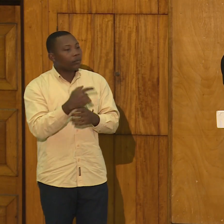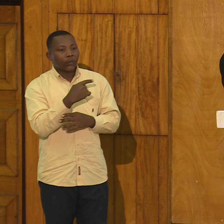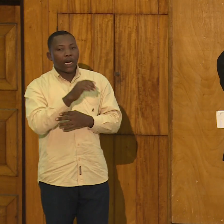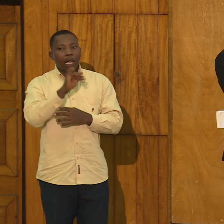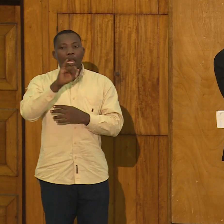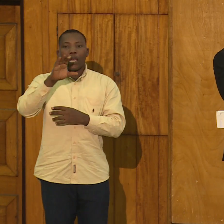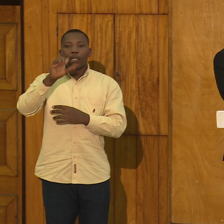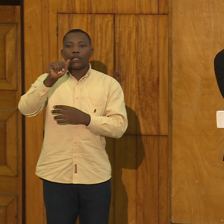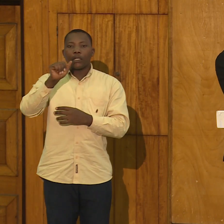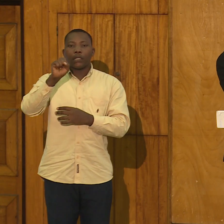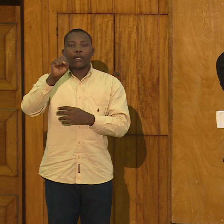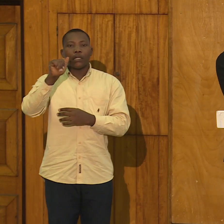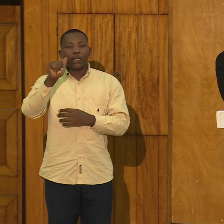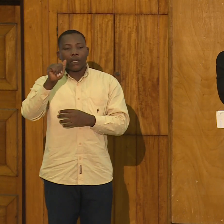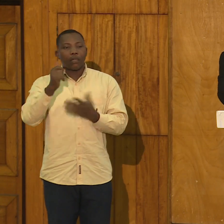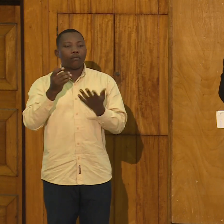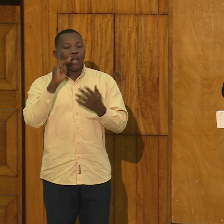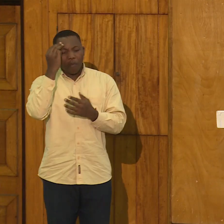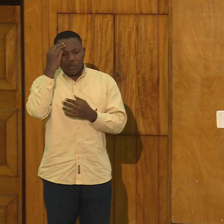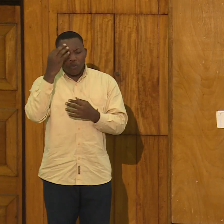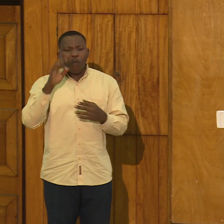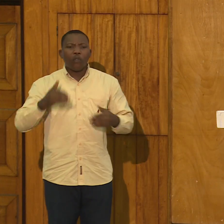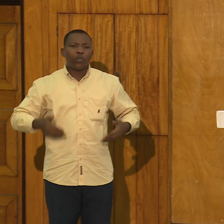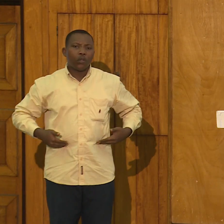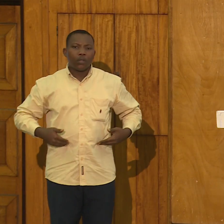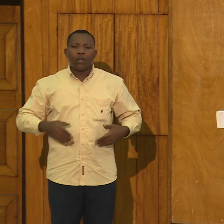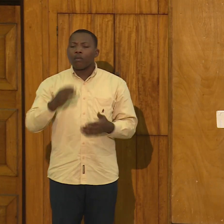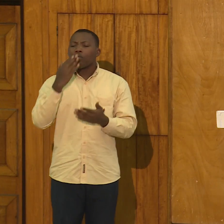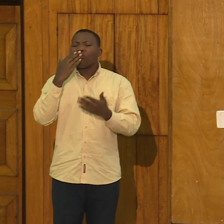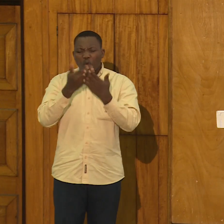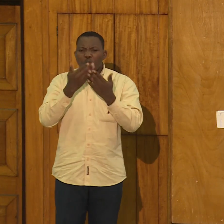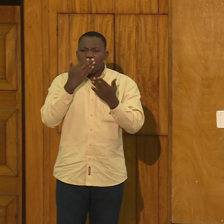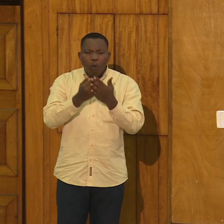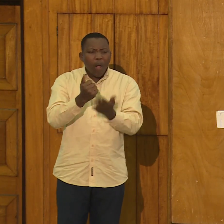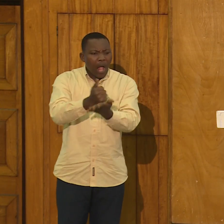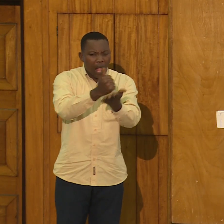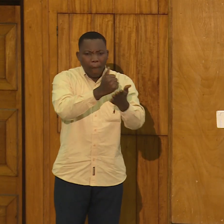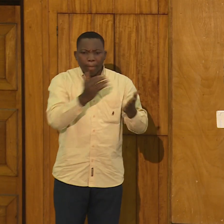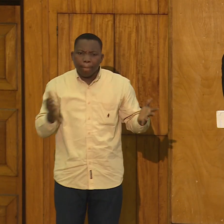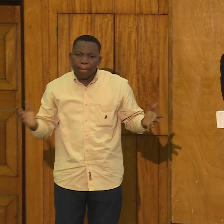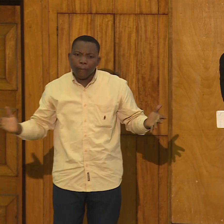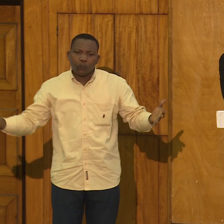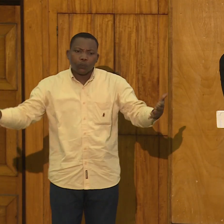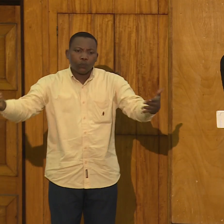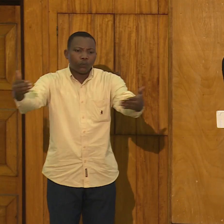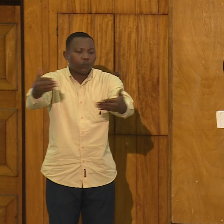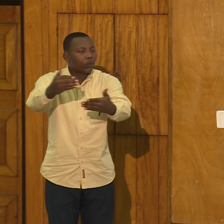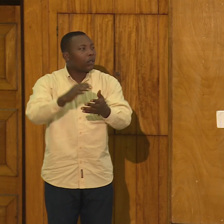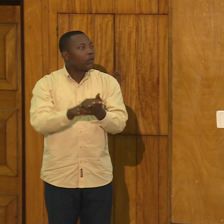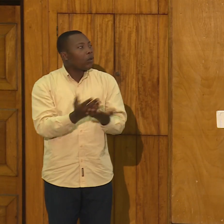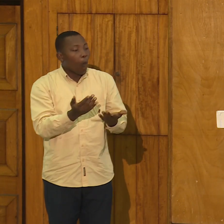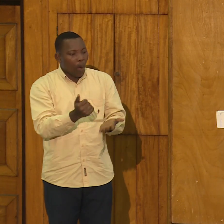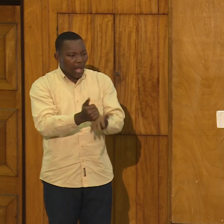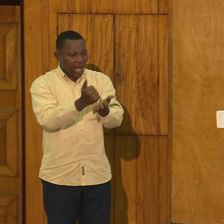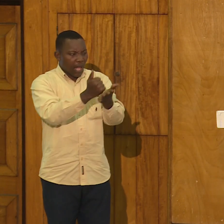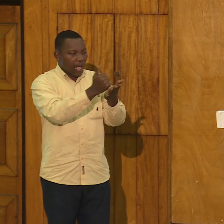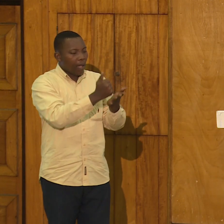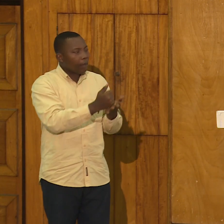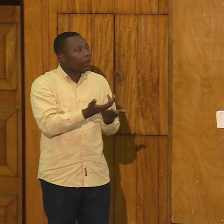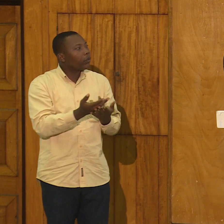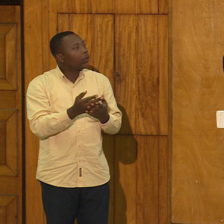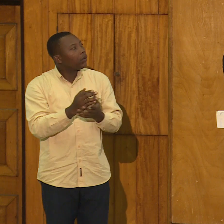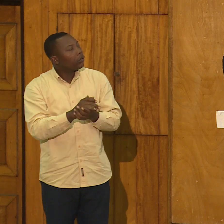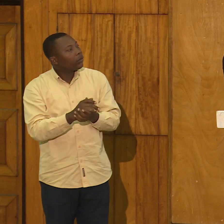Icasa, Ministry of Youth, they've been very useful in terms of mobilizing the young people and in terms of recruiting them into the different